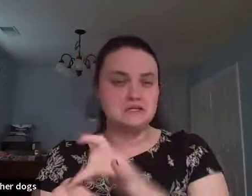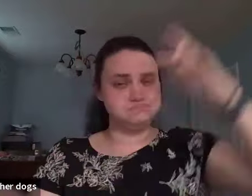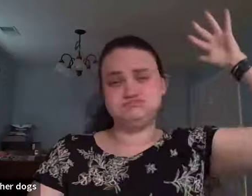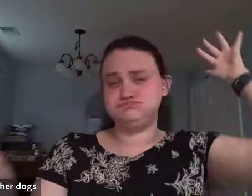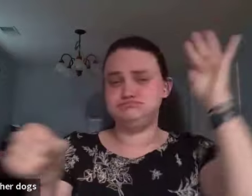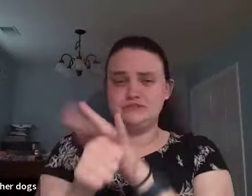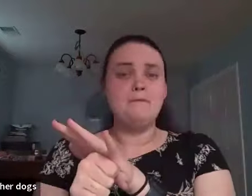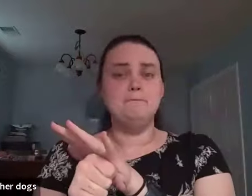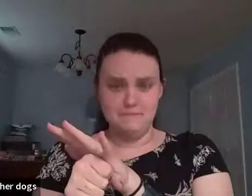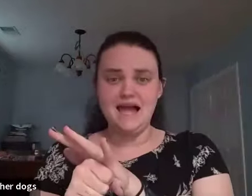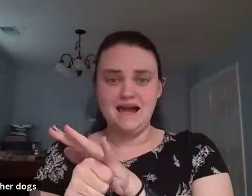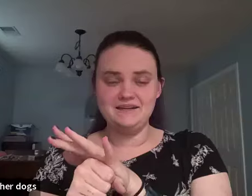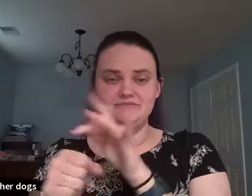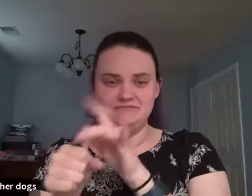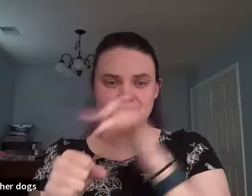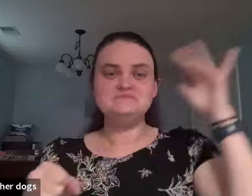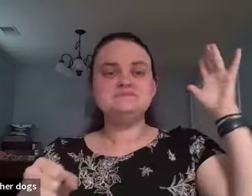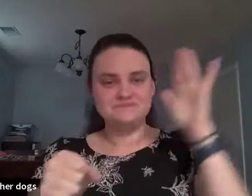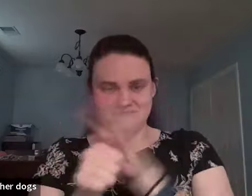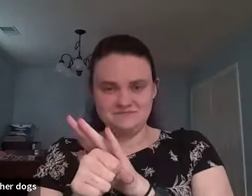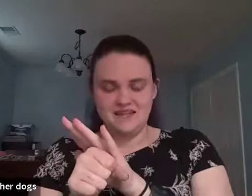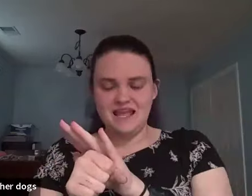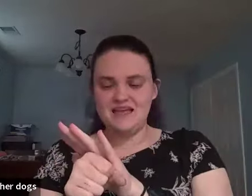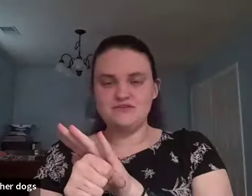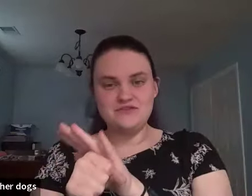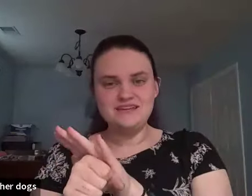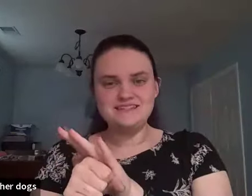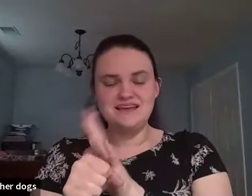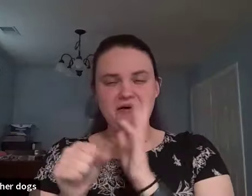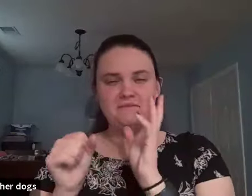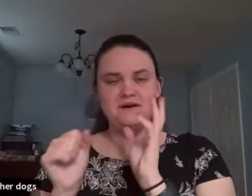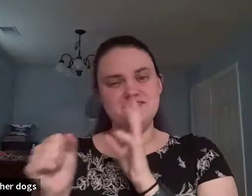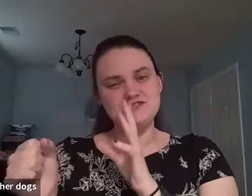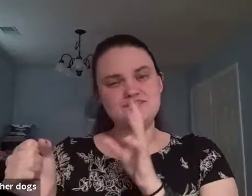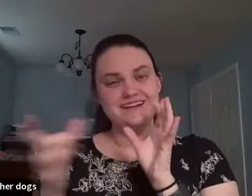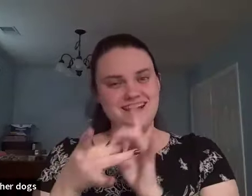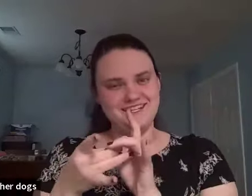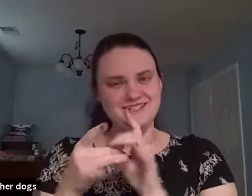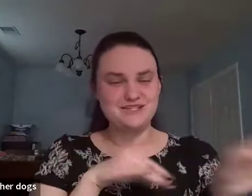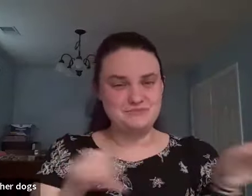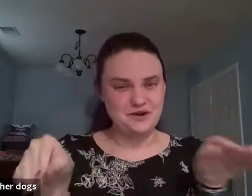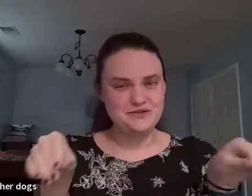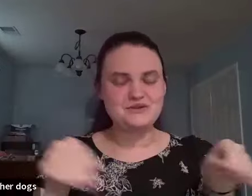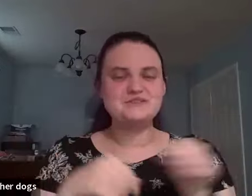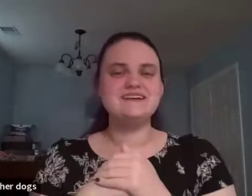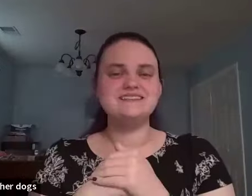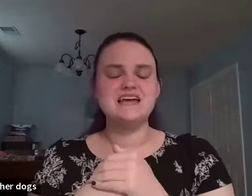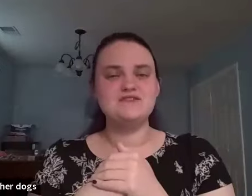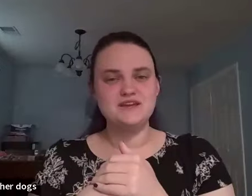was mad. And for this, my visual and connection to both of those signs is that if you think